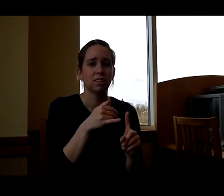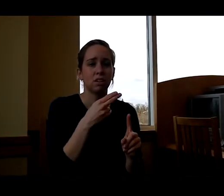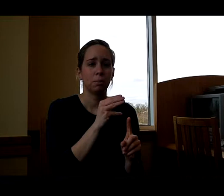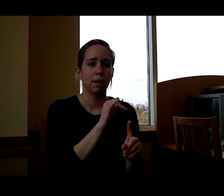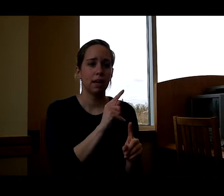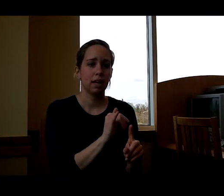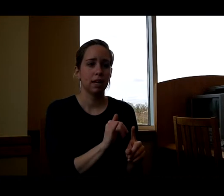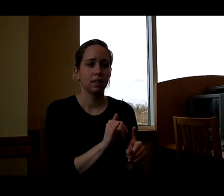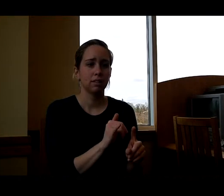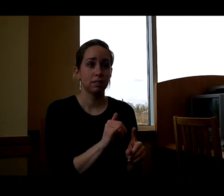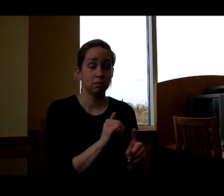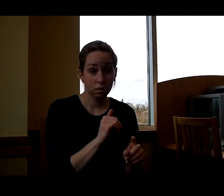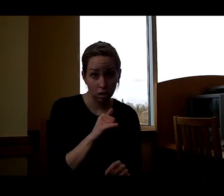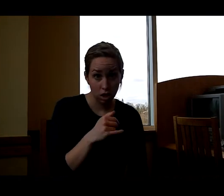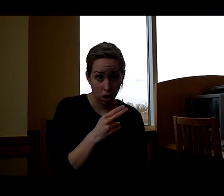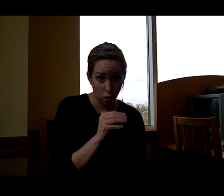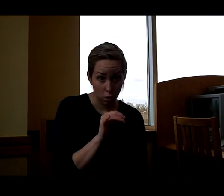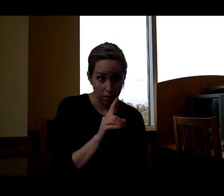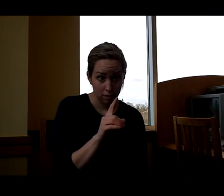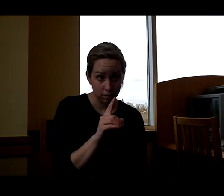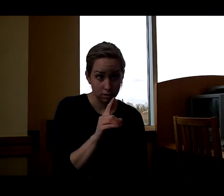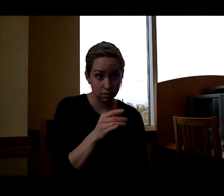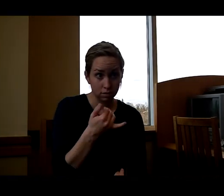Is it humid today? Yes, very.